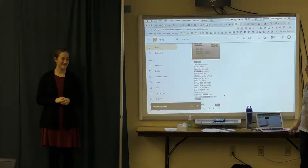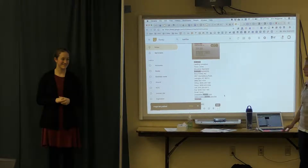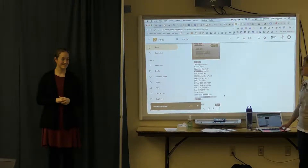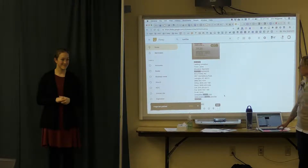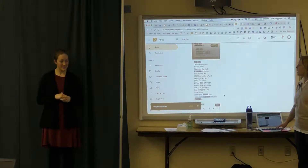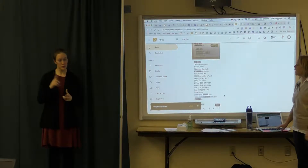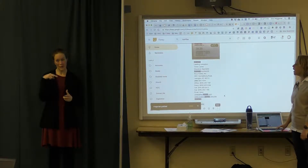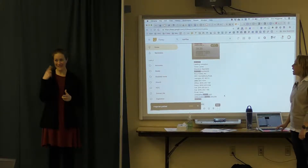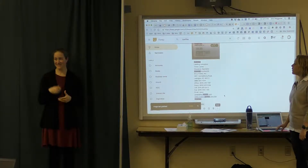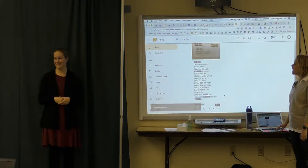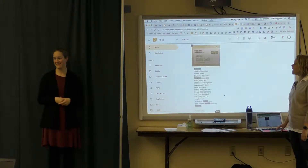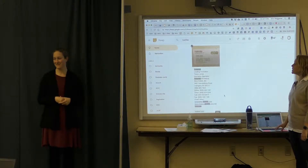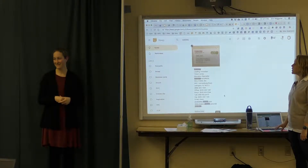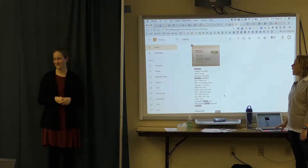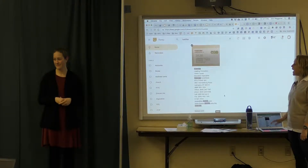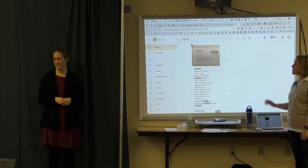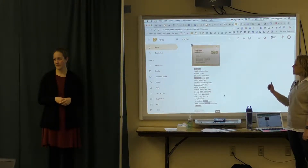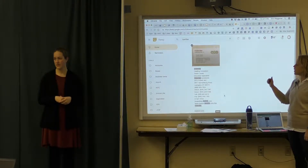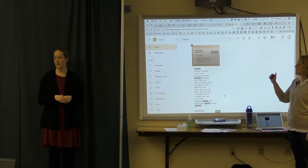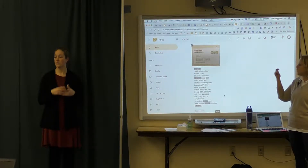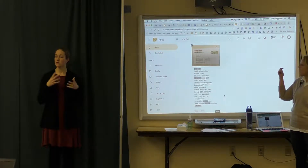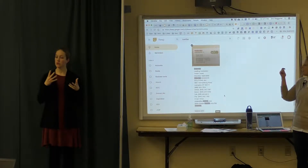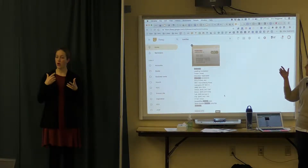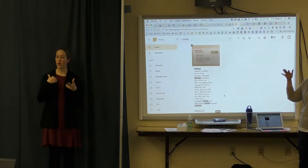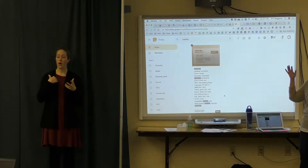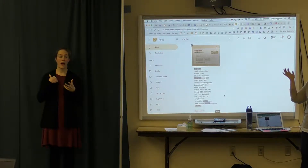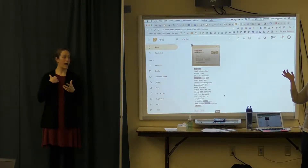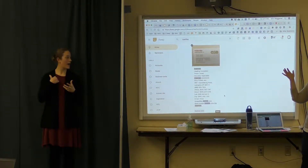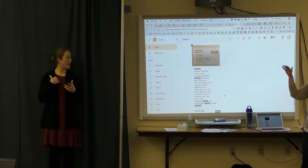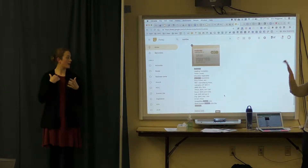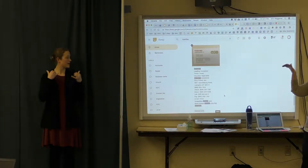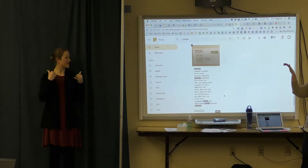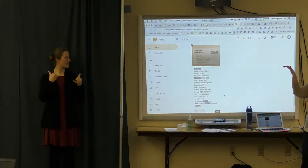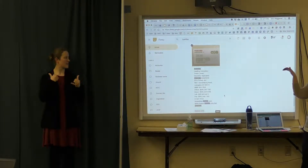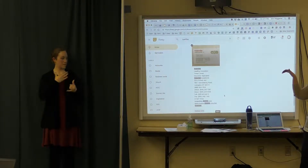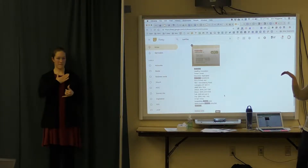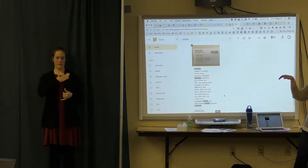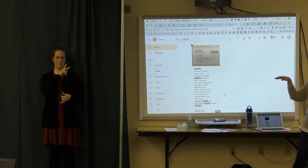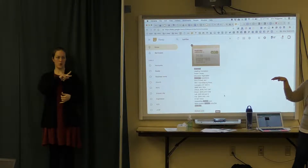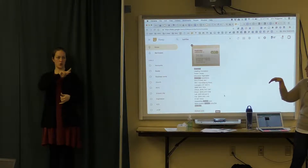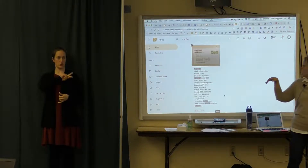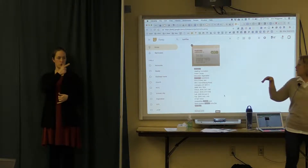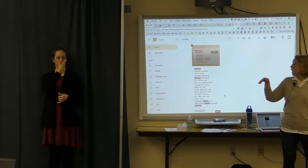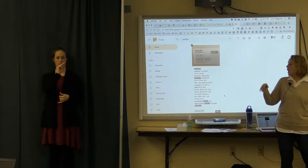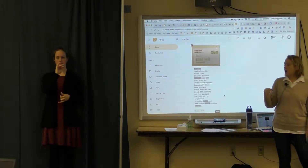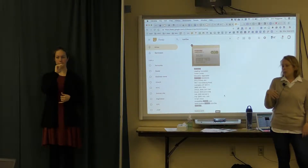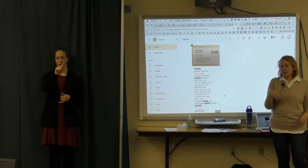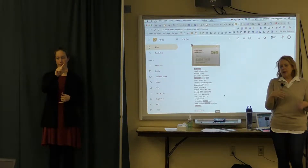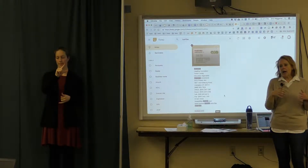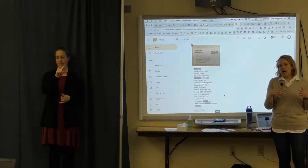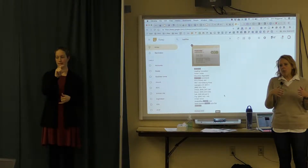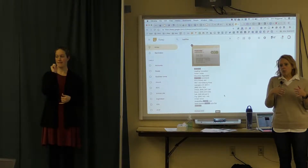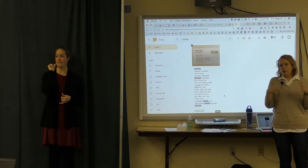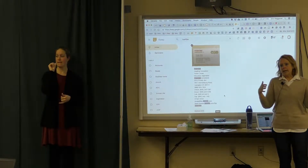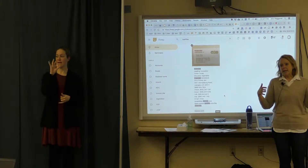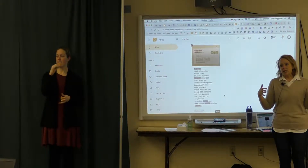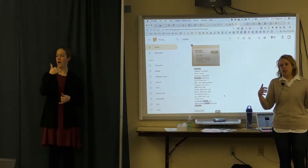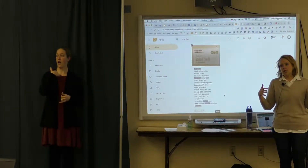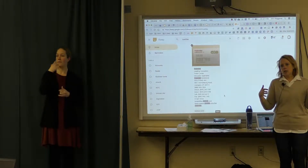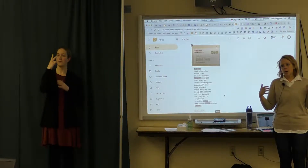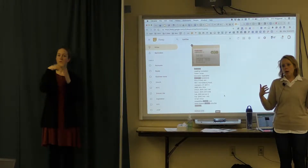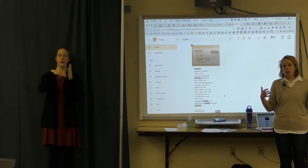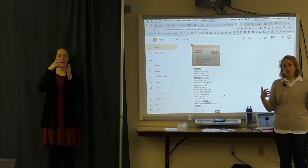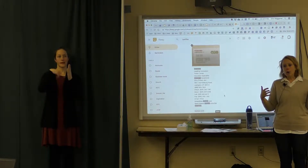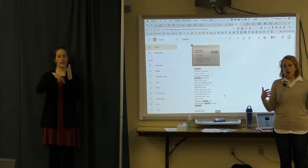Crazy. So I've started, so I have like personal, in my personal Gmail account, if I'm